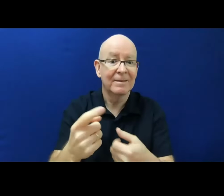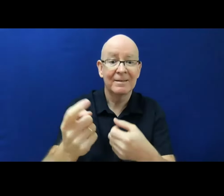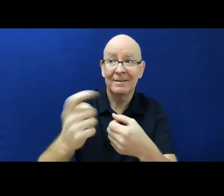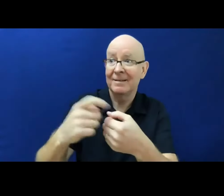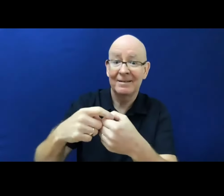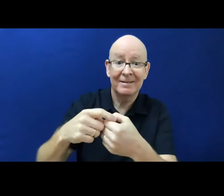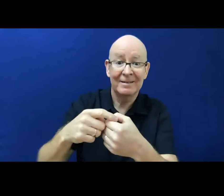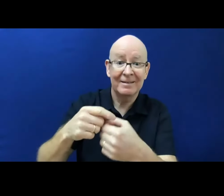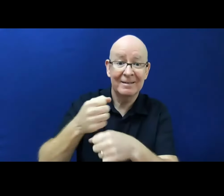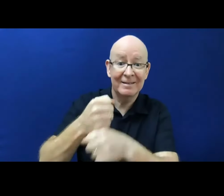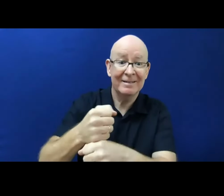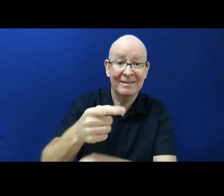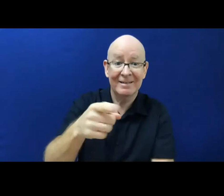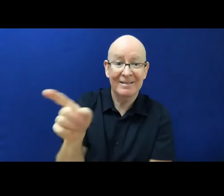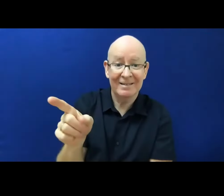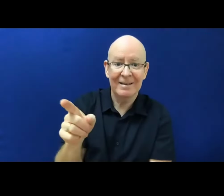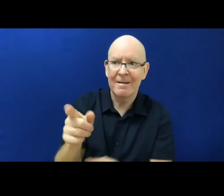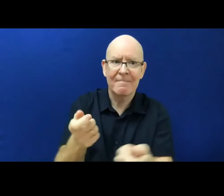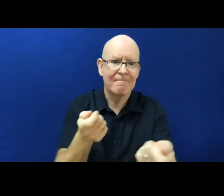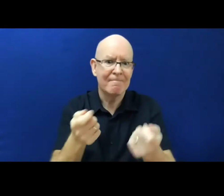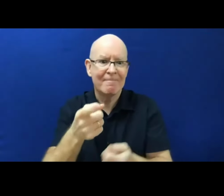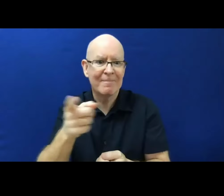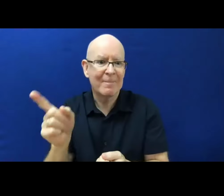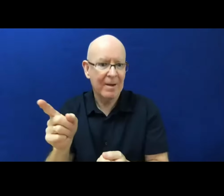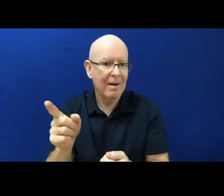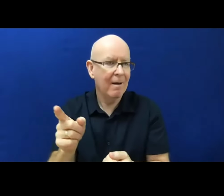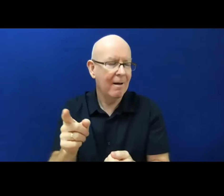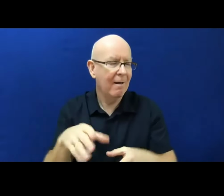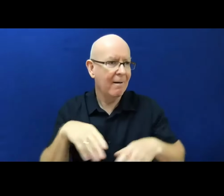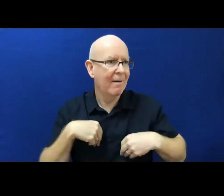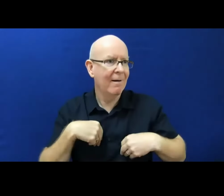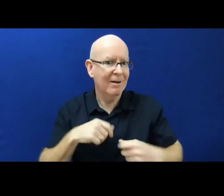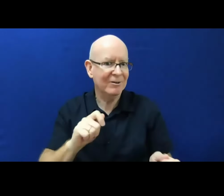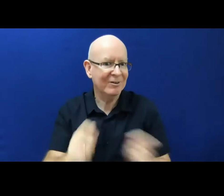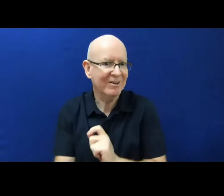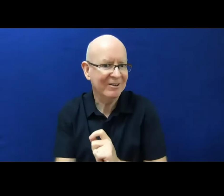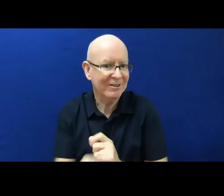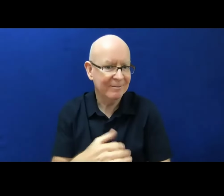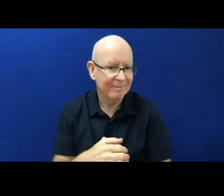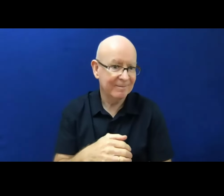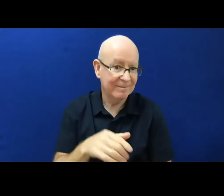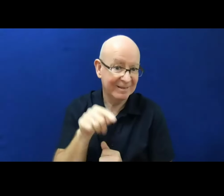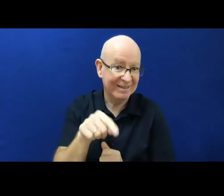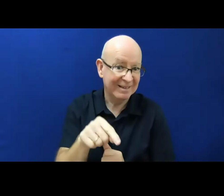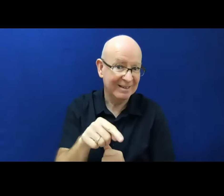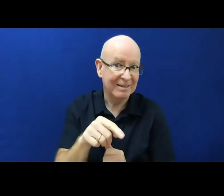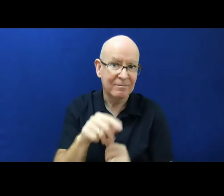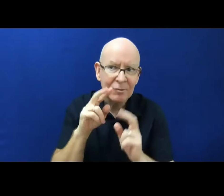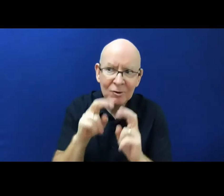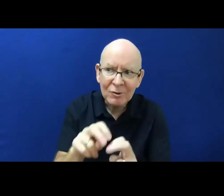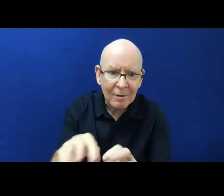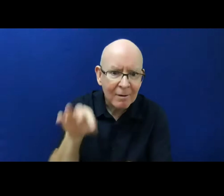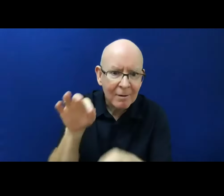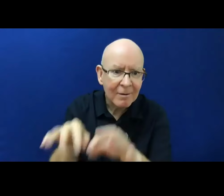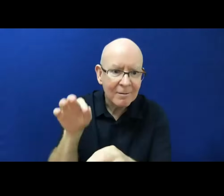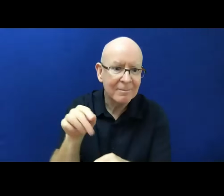What kind of research findings and evidence are most useful to policymakers was the second question we were asked.